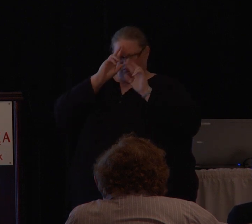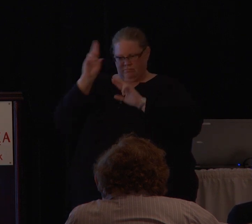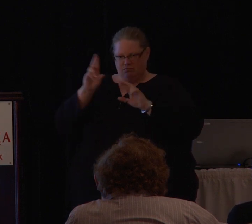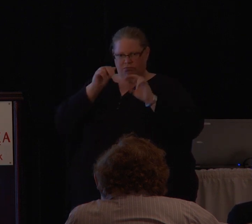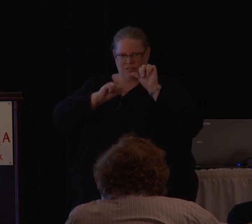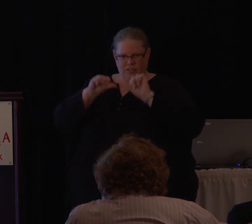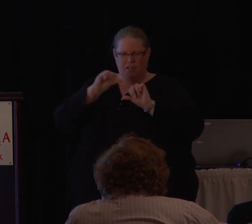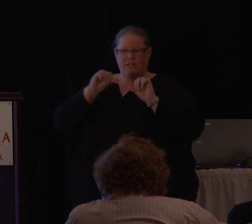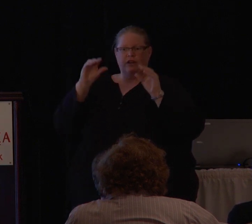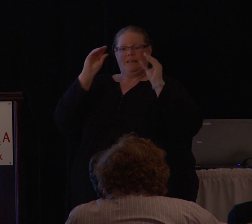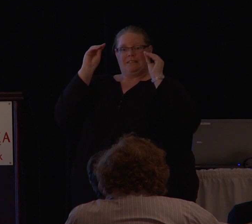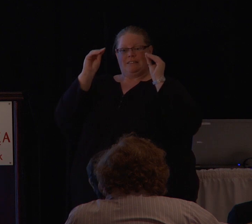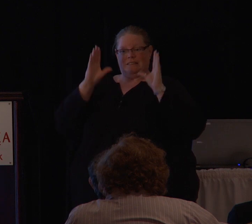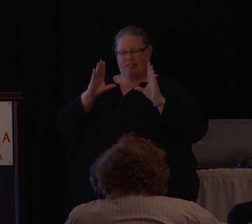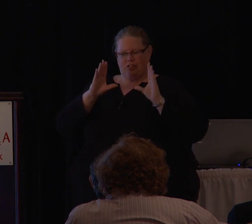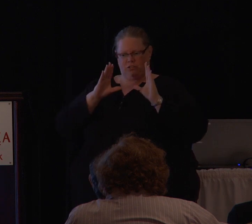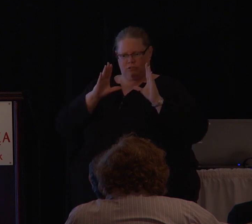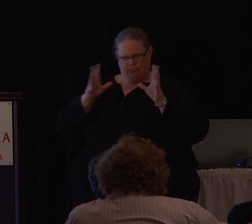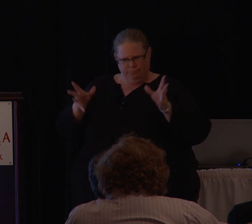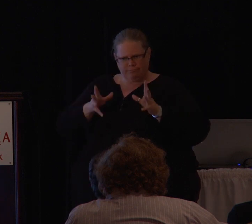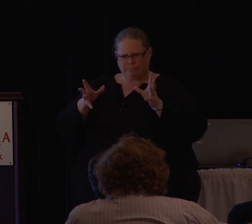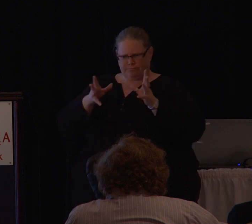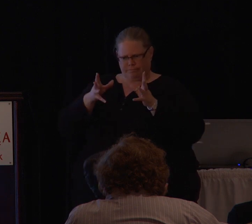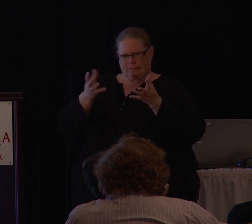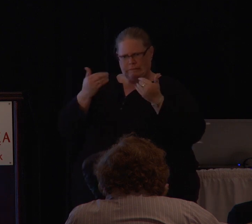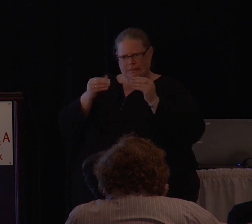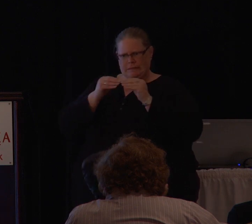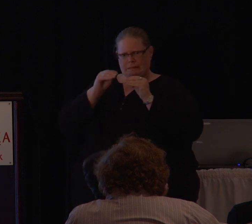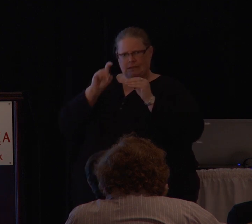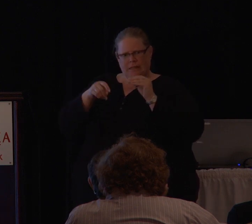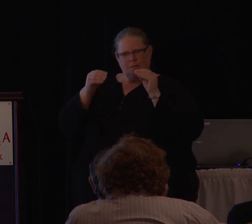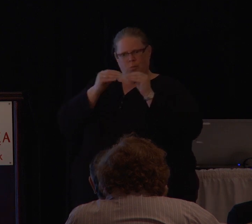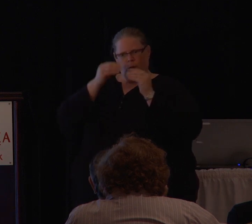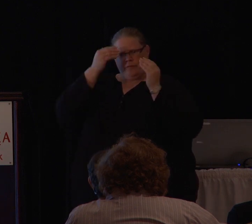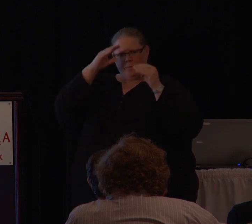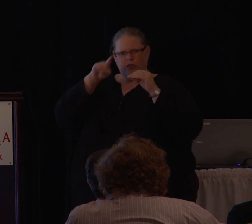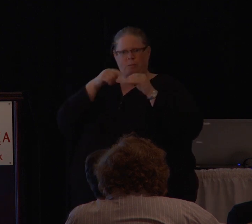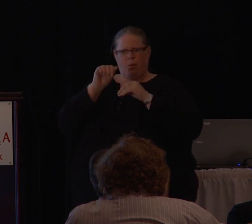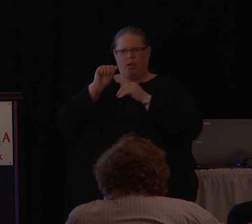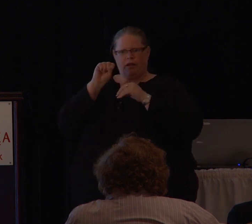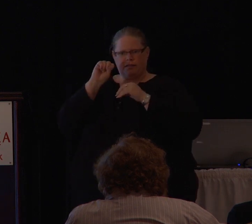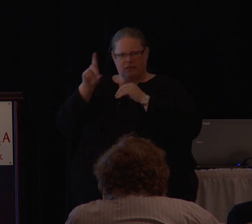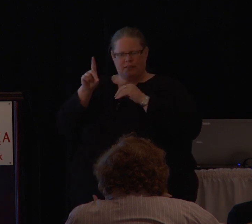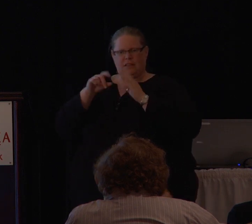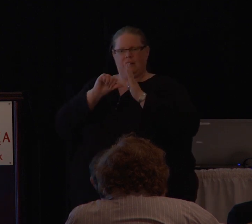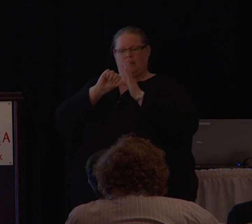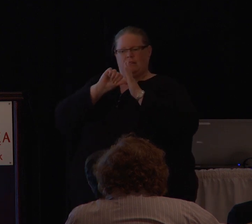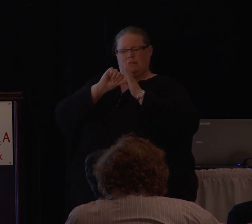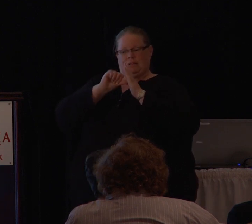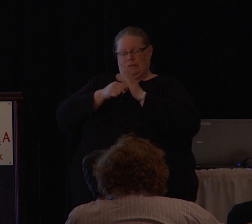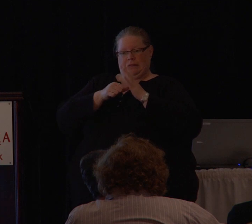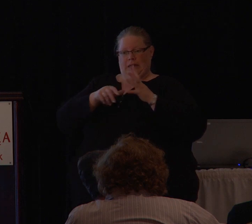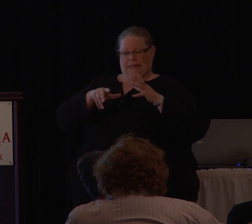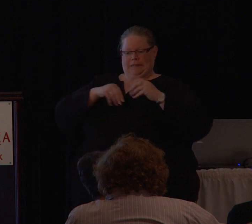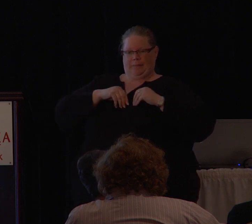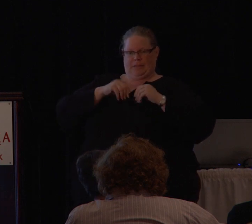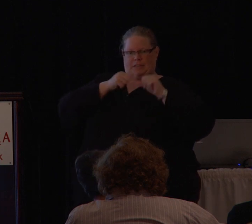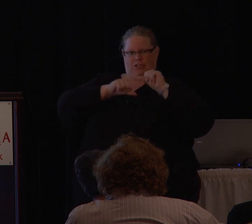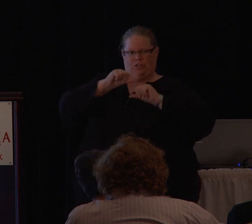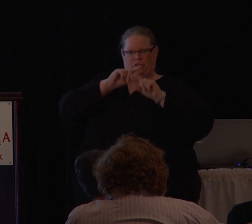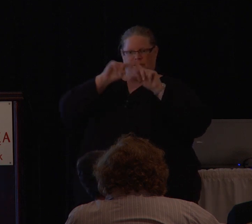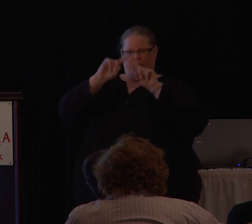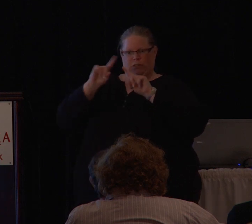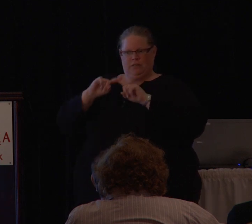for providing more information about ASD and emphasizing accepting differences